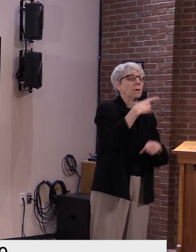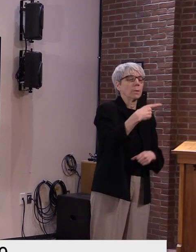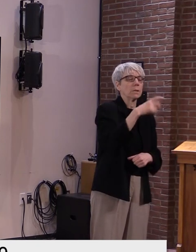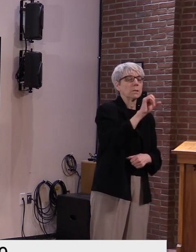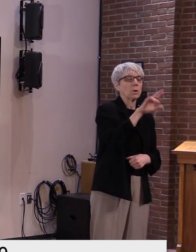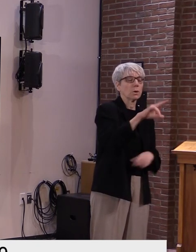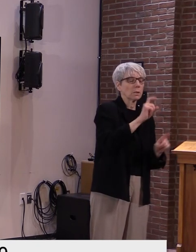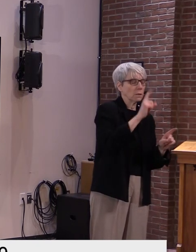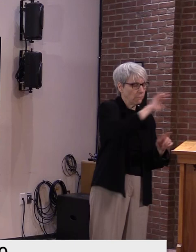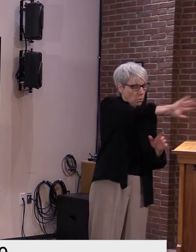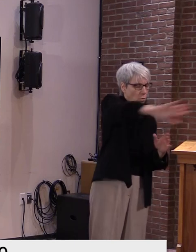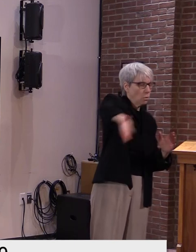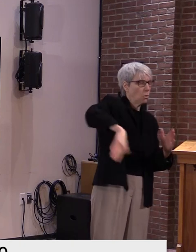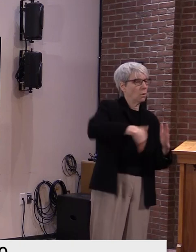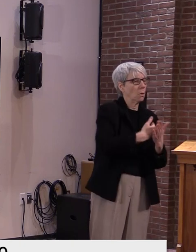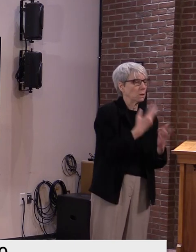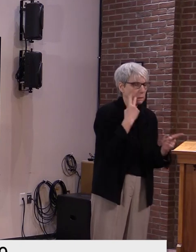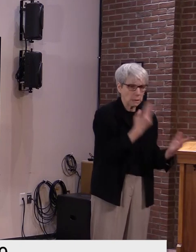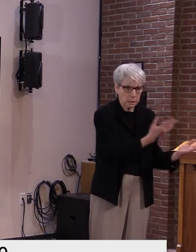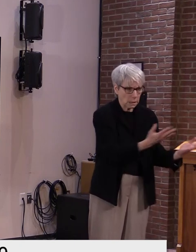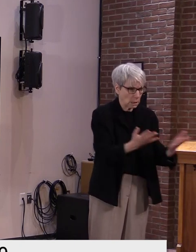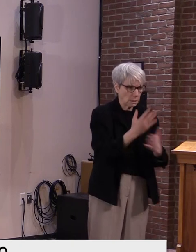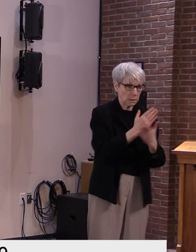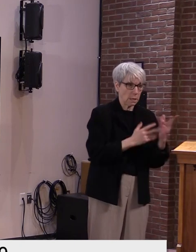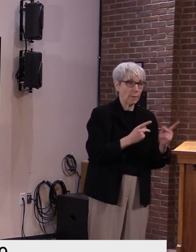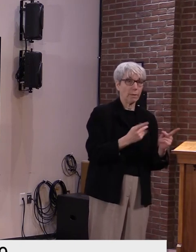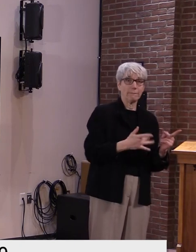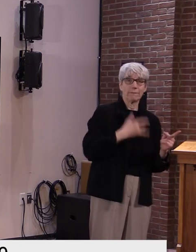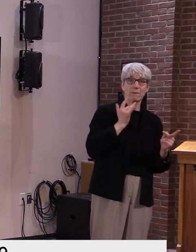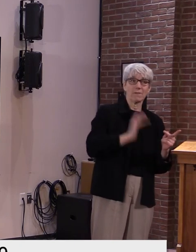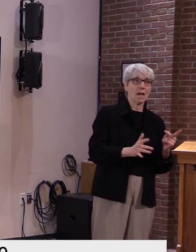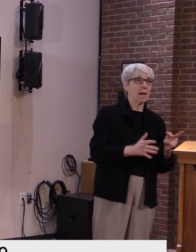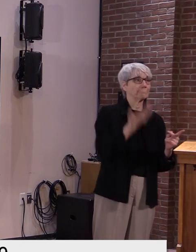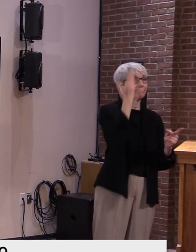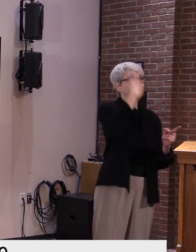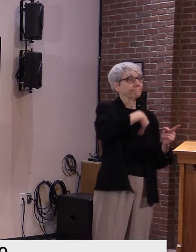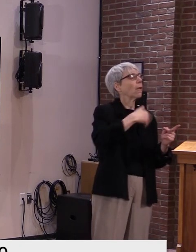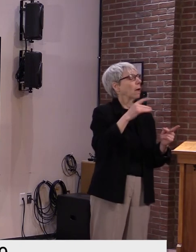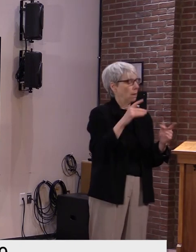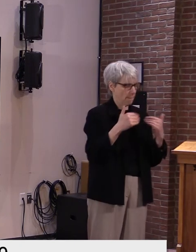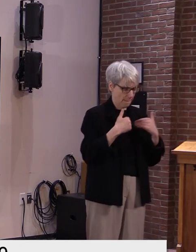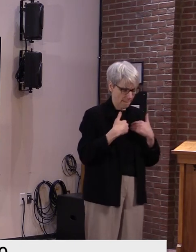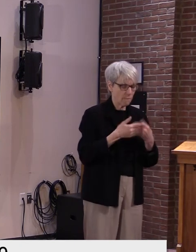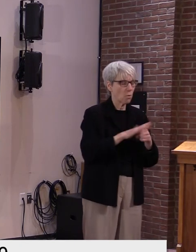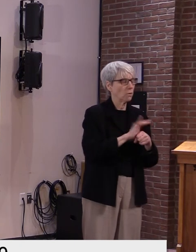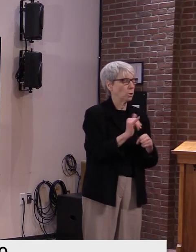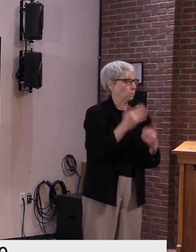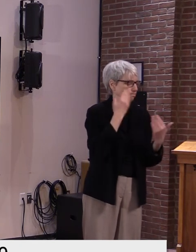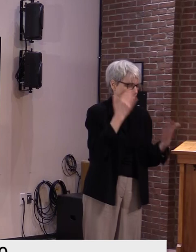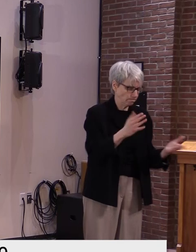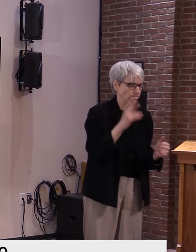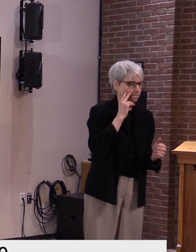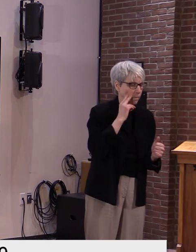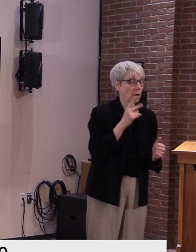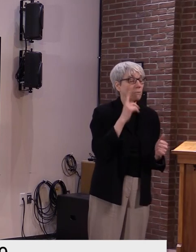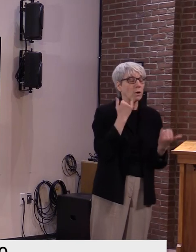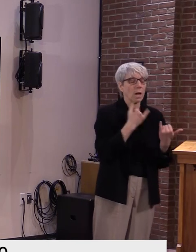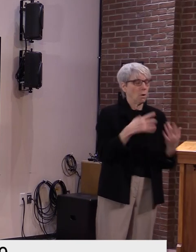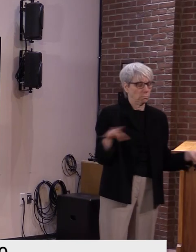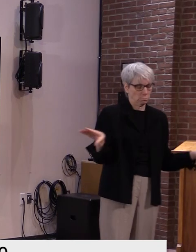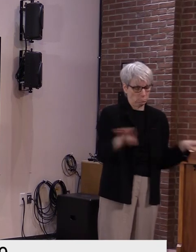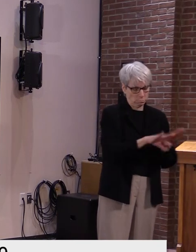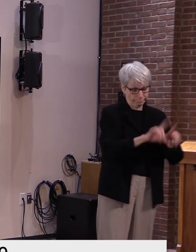full scope of infection for those who may be asymptomatic. Until then, the academy is closed. All of the folks I